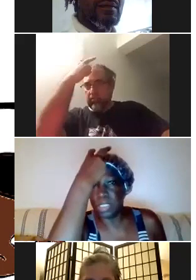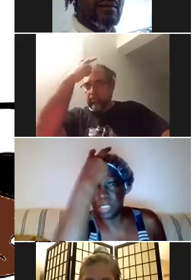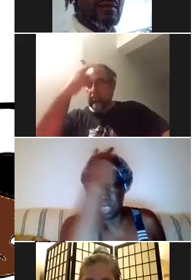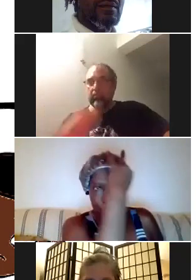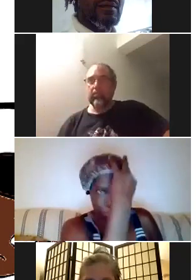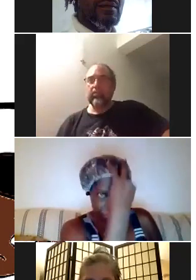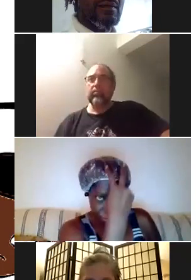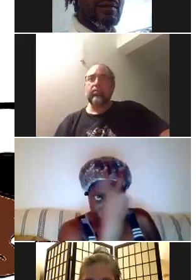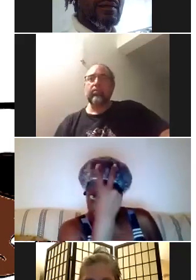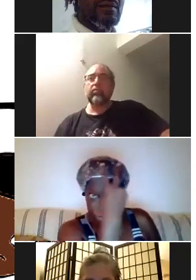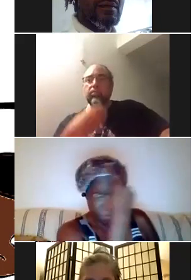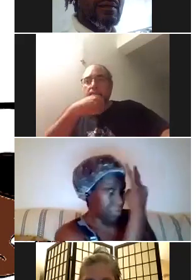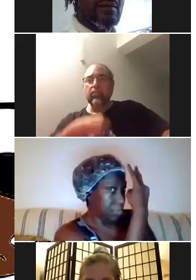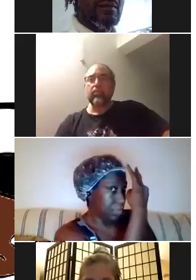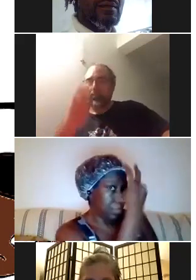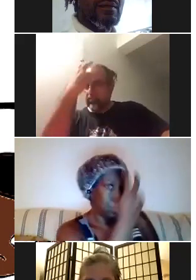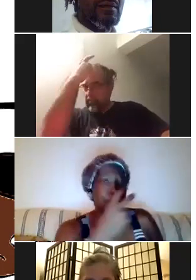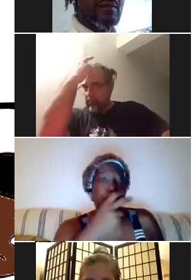horns.